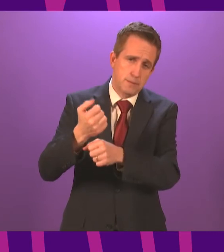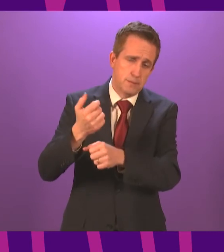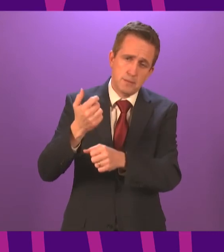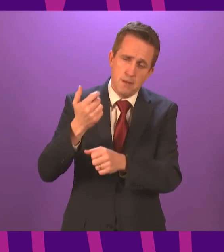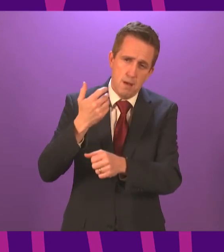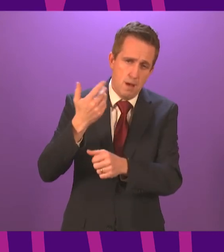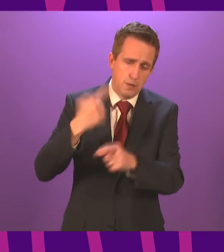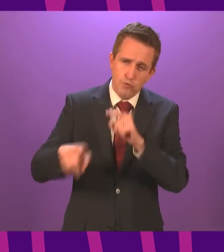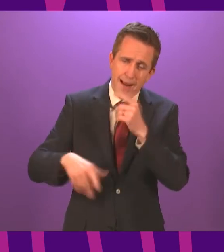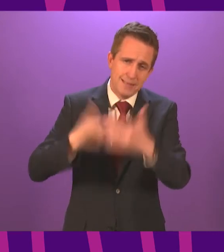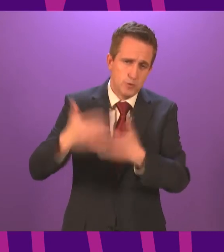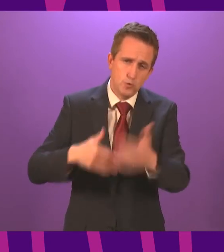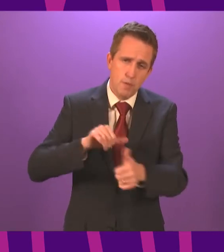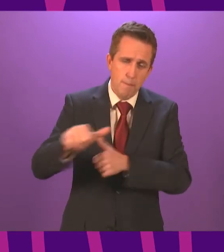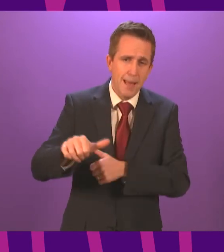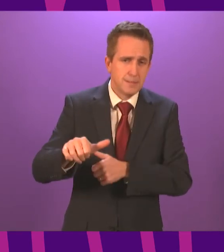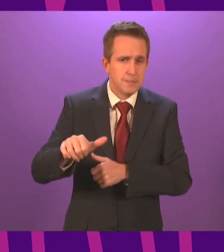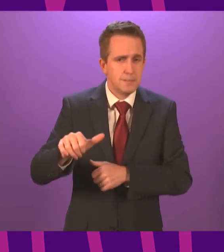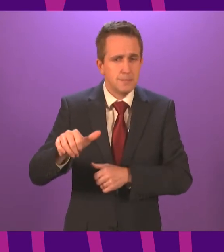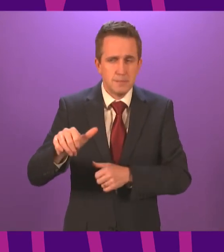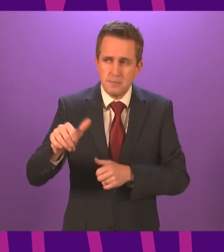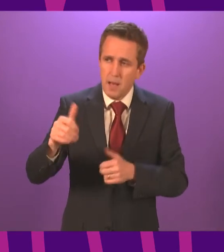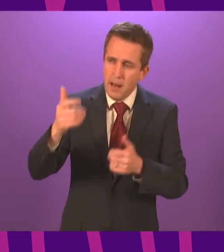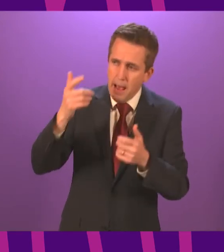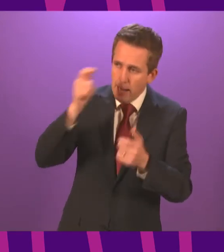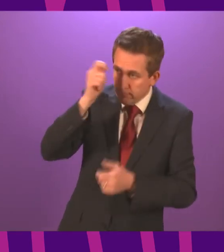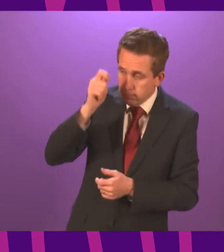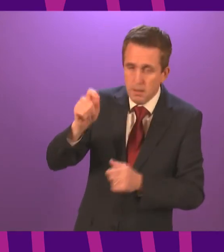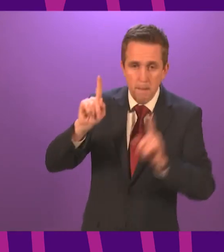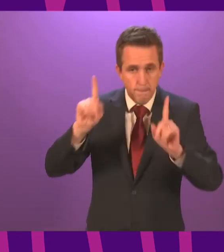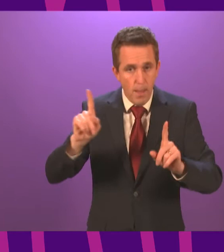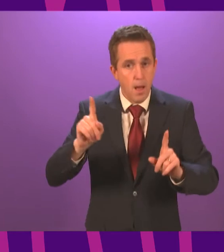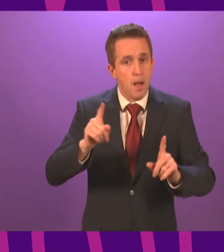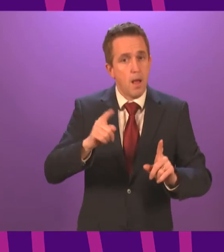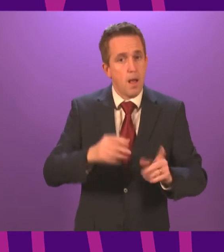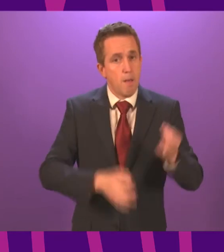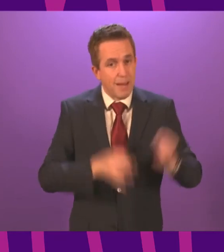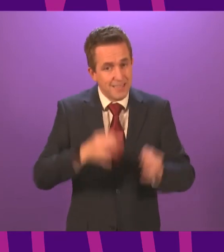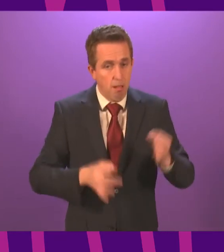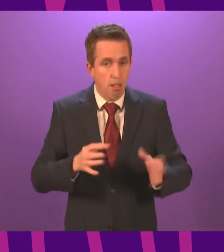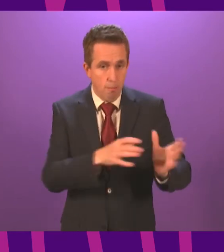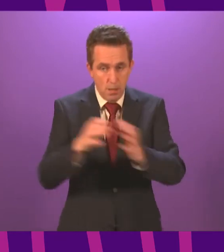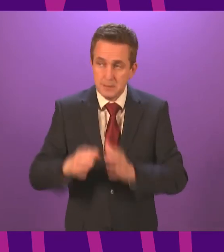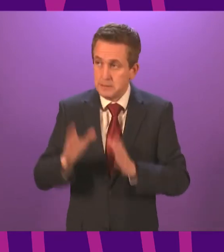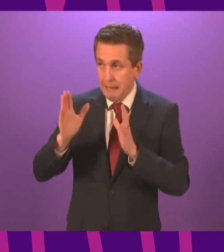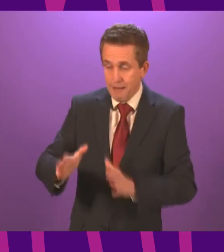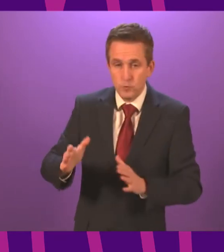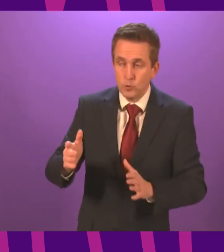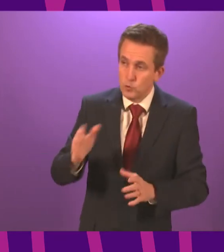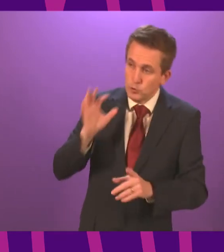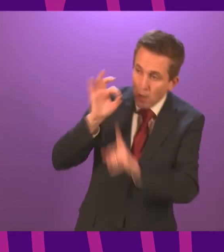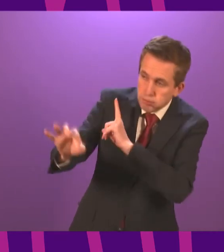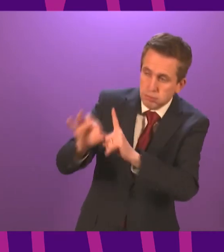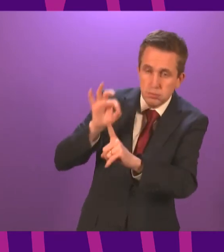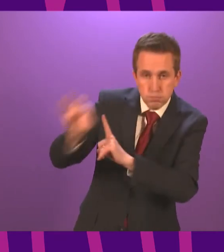never have questioned their effort, but it's our job, essential at a time like this, to hold government to account for decisions and raise questions